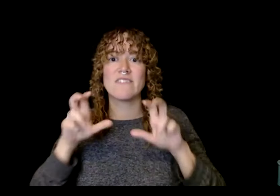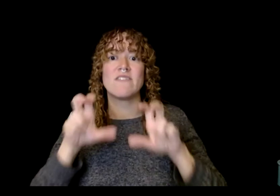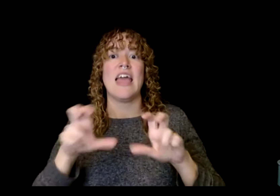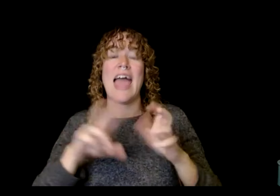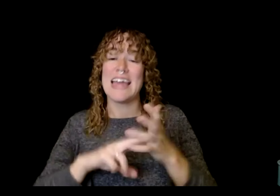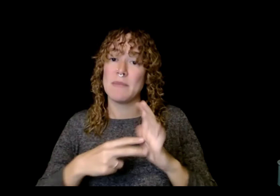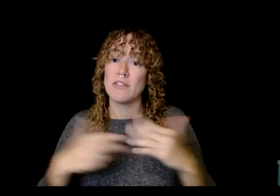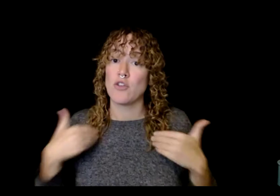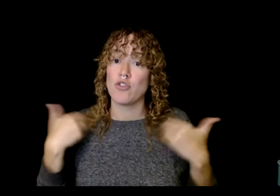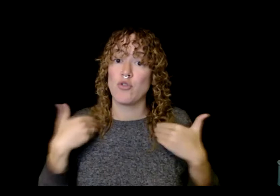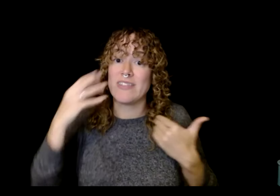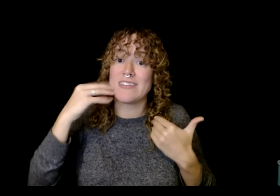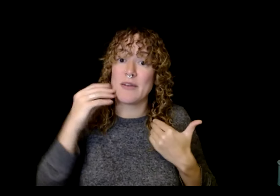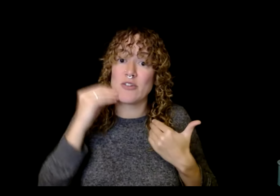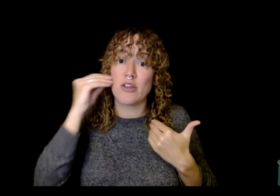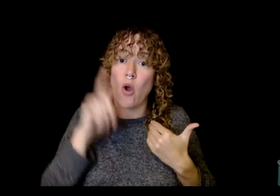experiencing homelessness